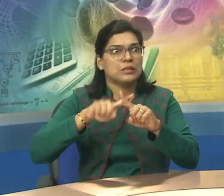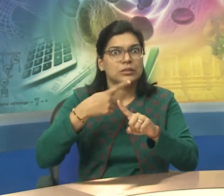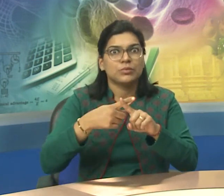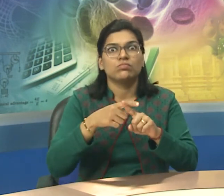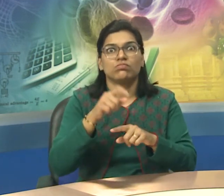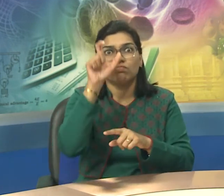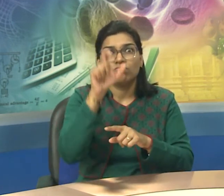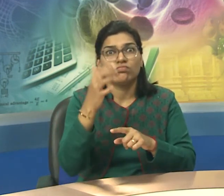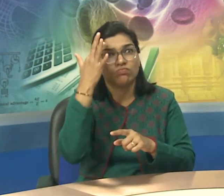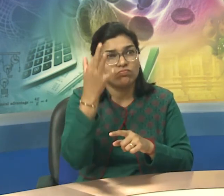KPO, knowledge